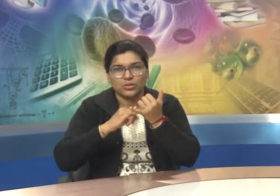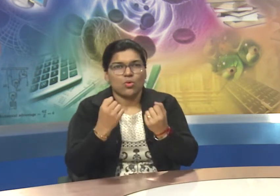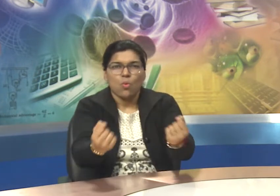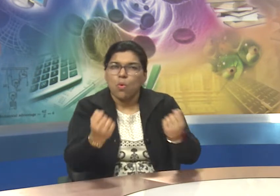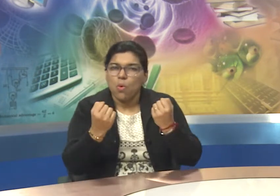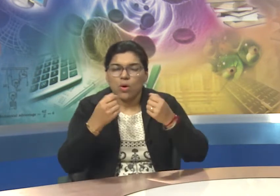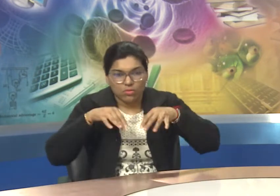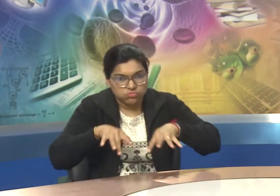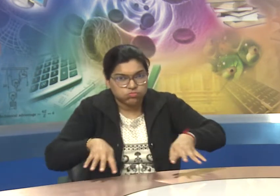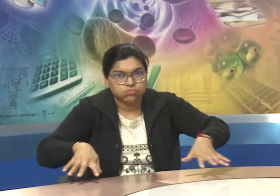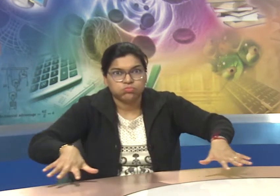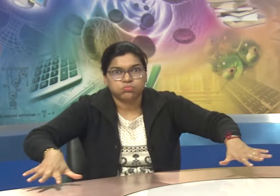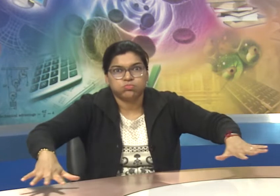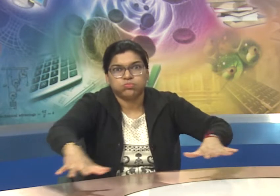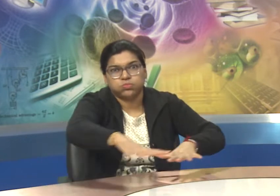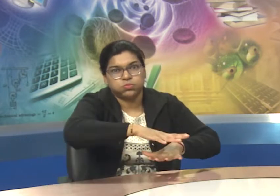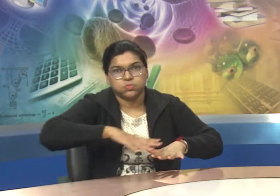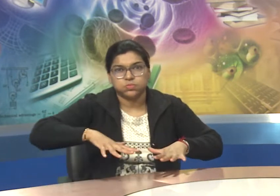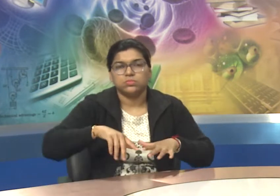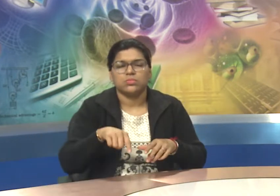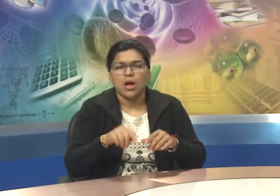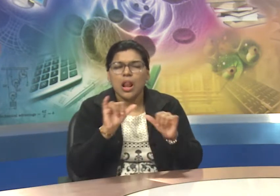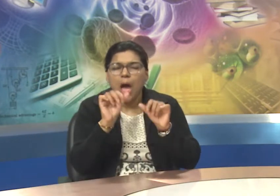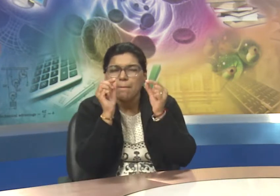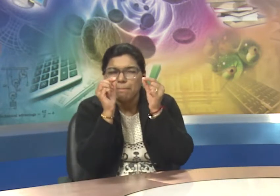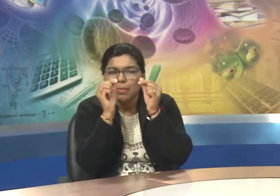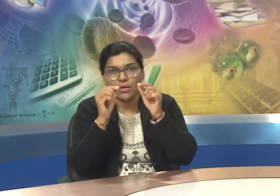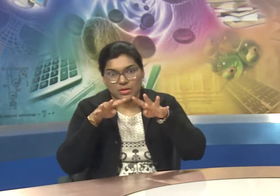that came out of the branches